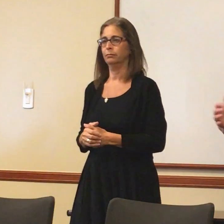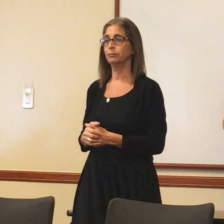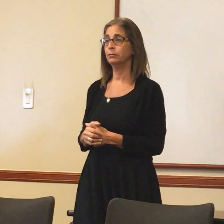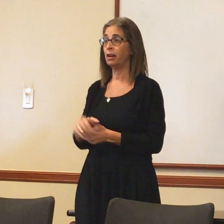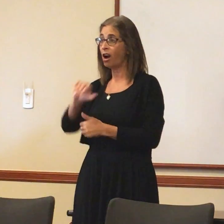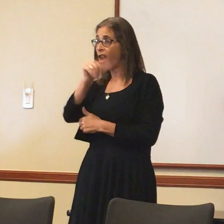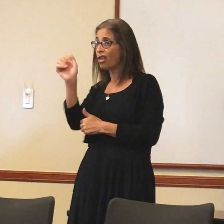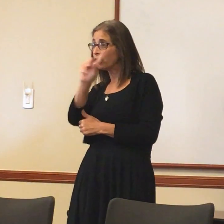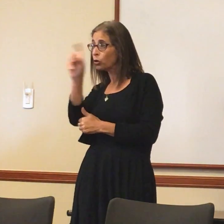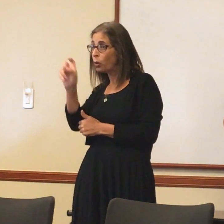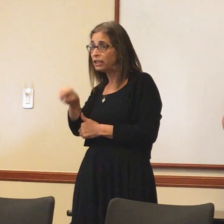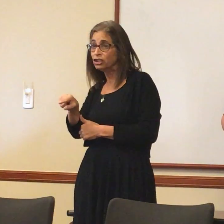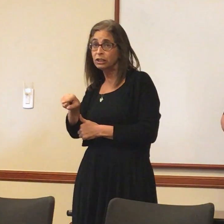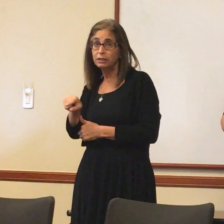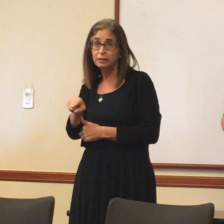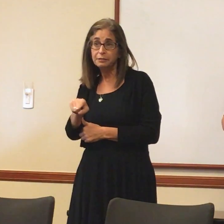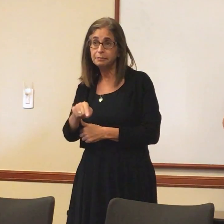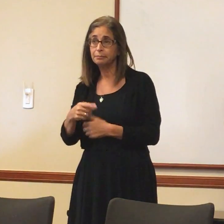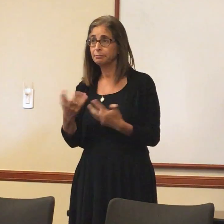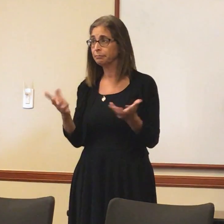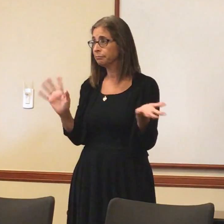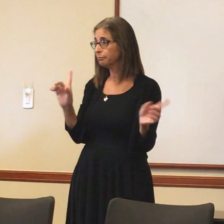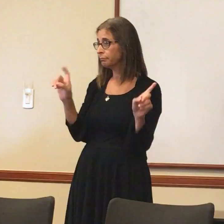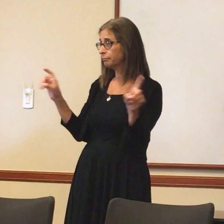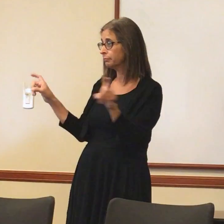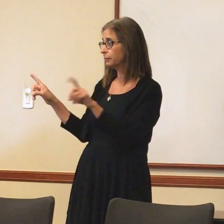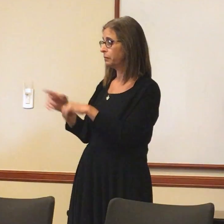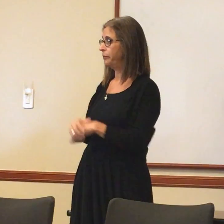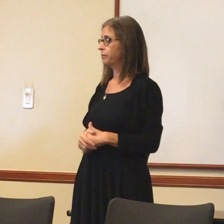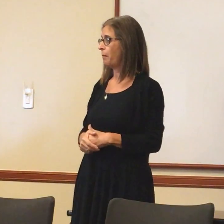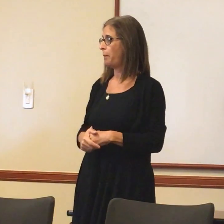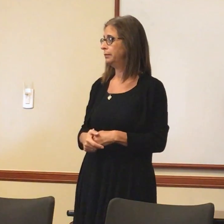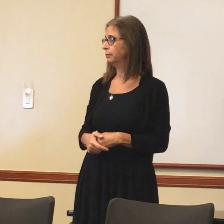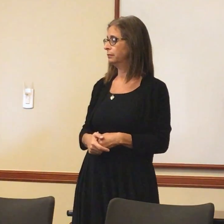And are there any more questions?